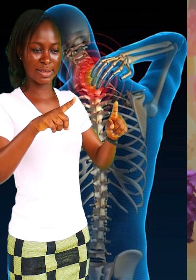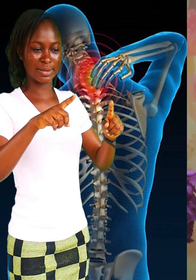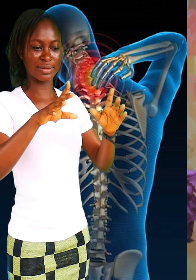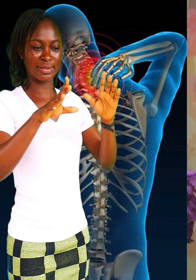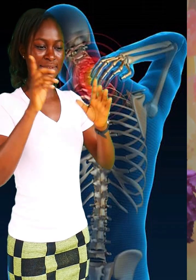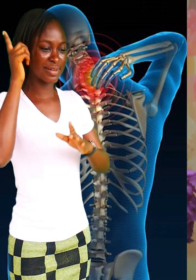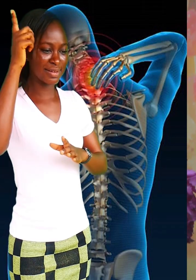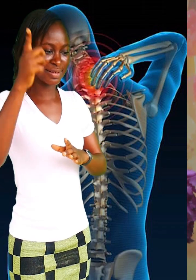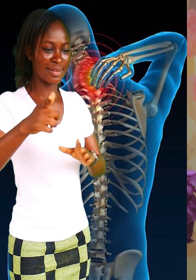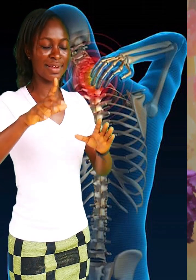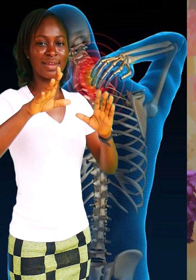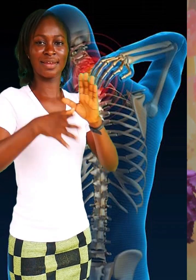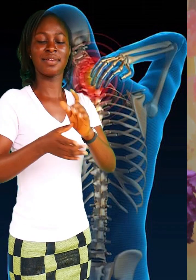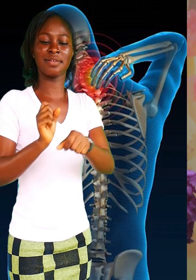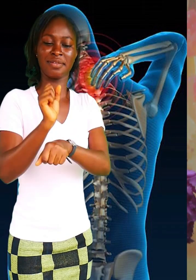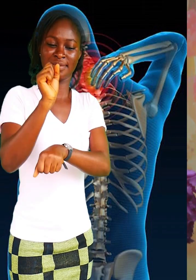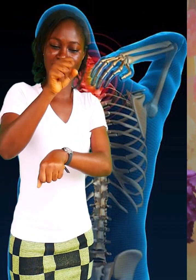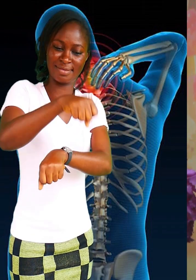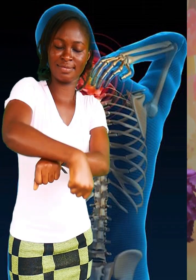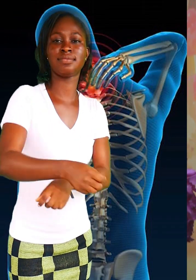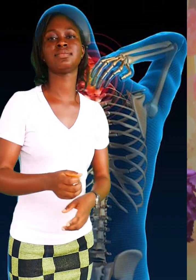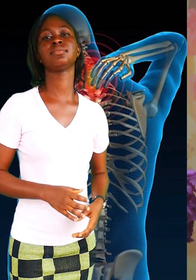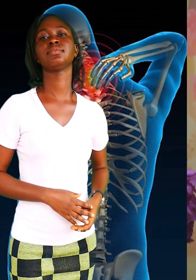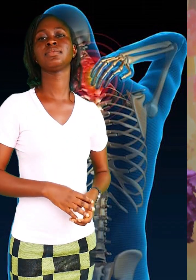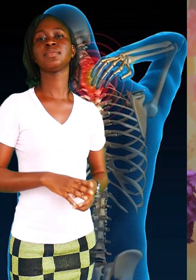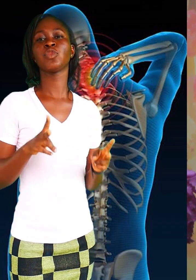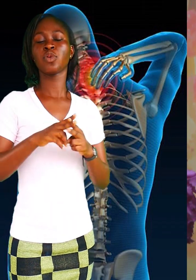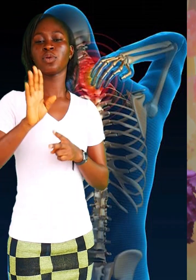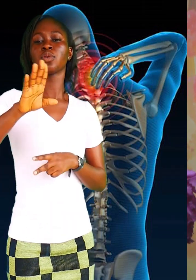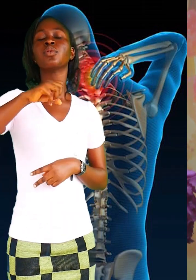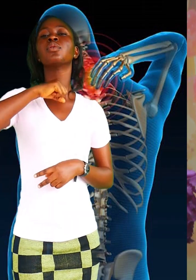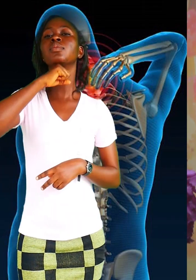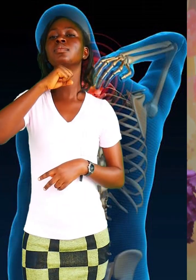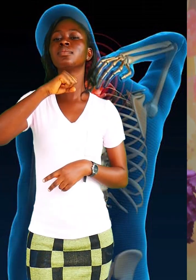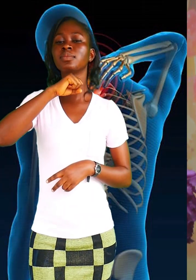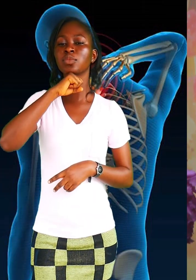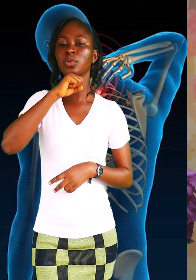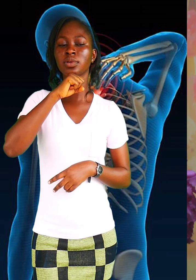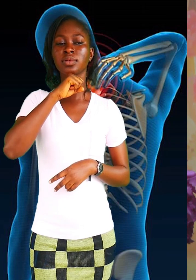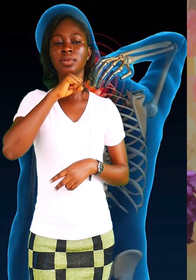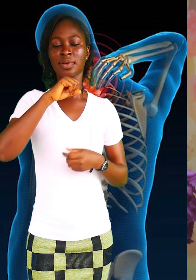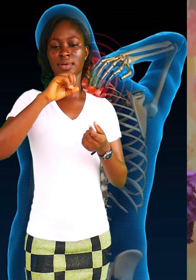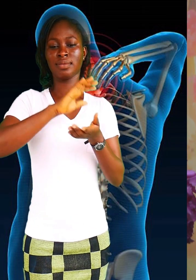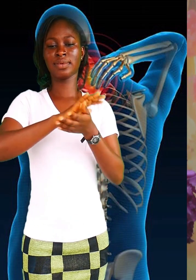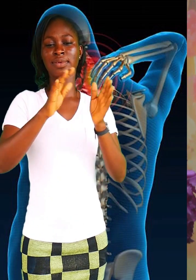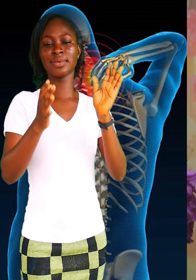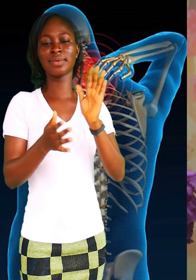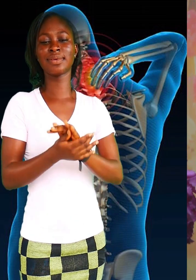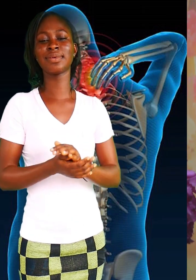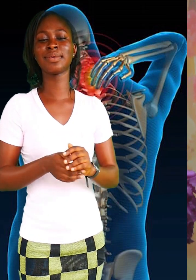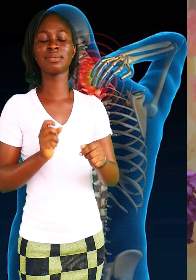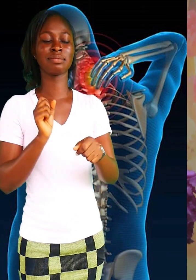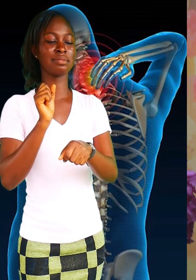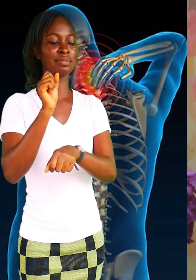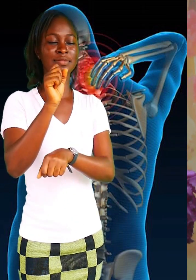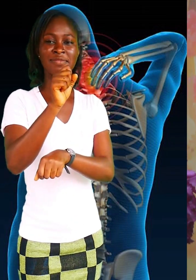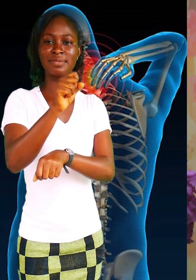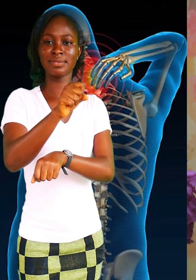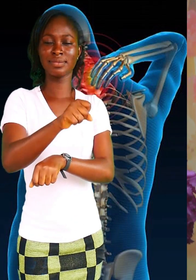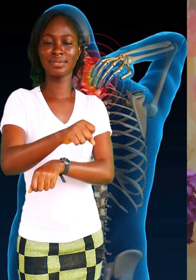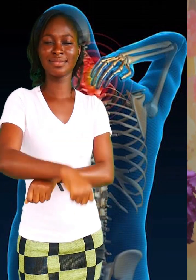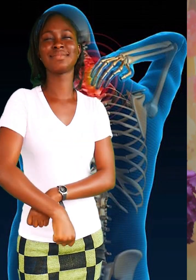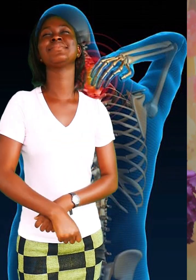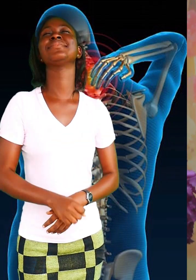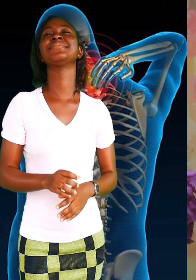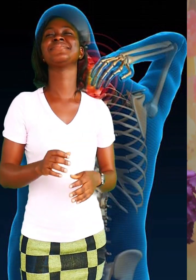the old booker, who sees him, Hano. Nephi, Hano, Cassano be, S shift, every baby, or if you say, the piano, what's